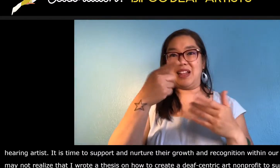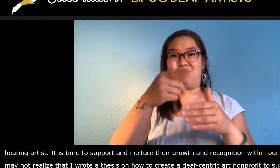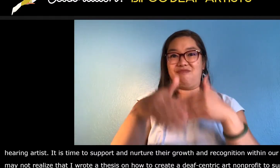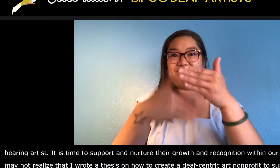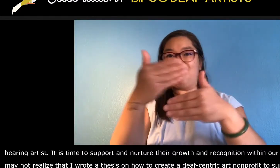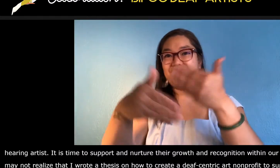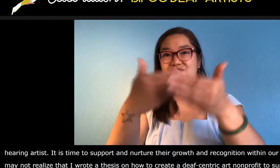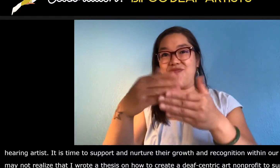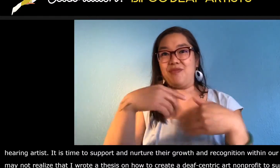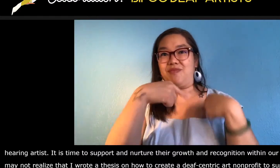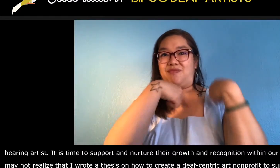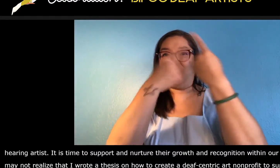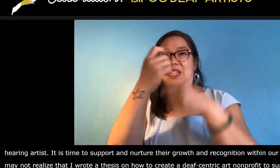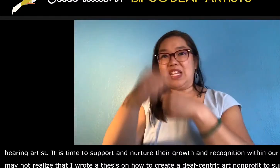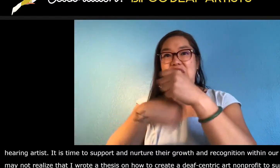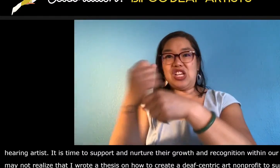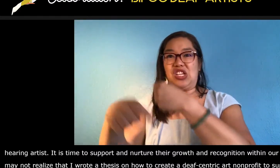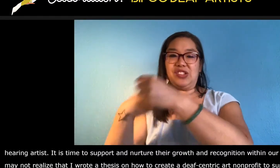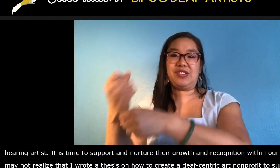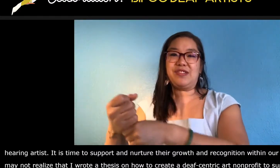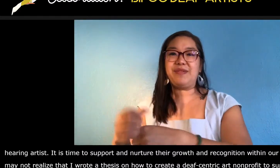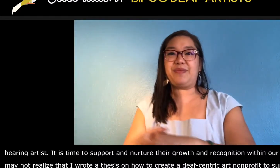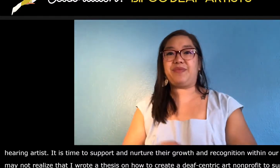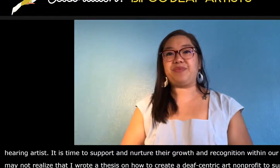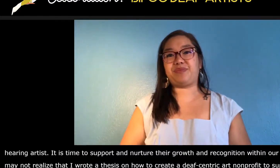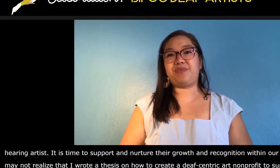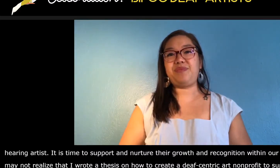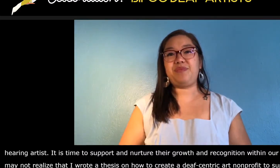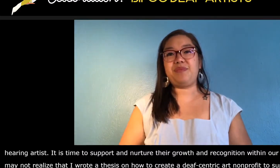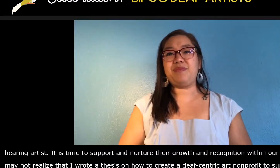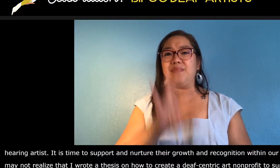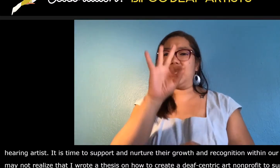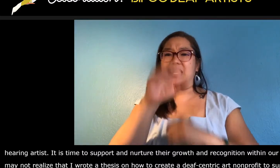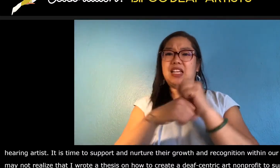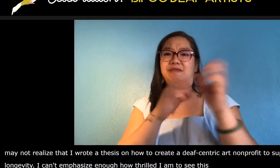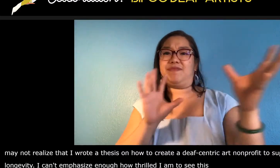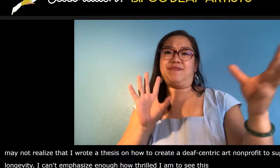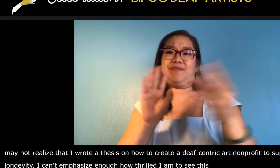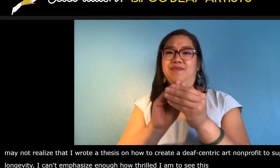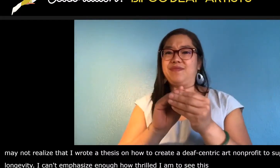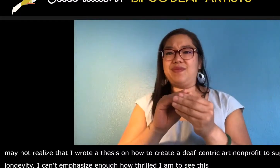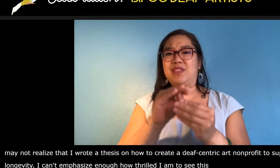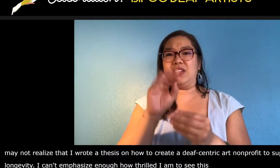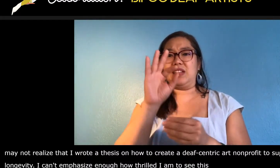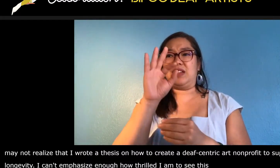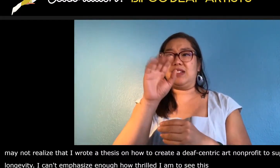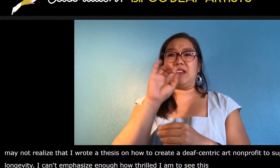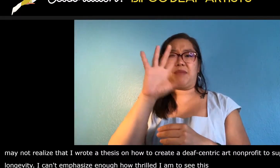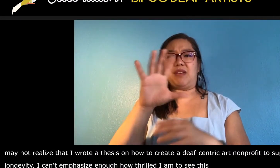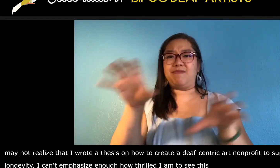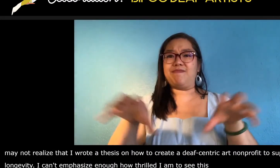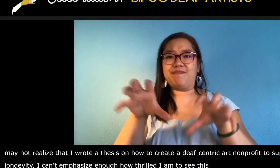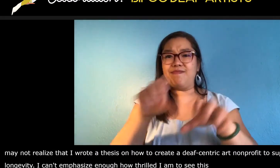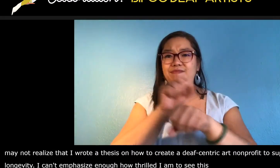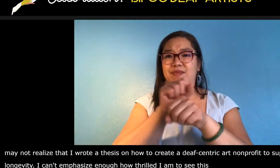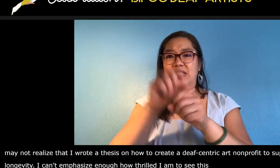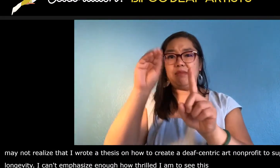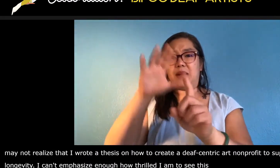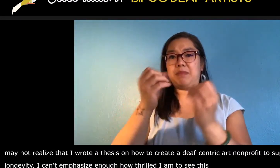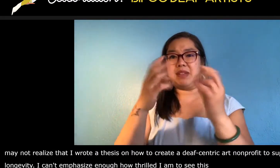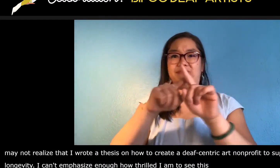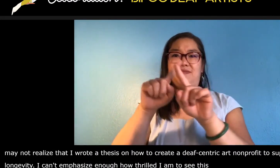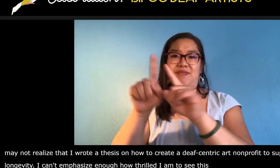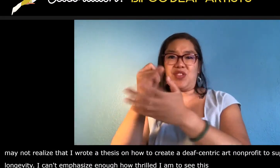I can't emphasize enough how thrilled I am to see this unfolding over the years. In the last 9